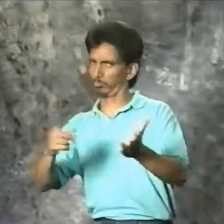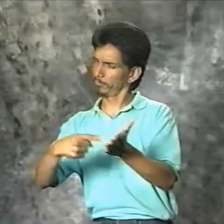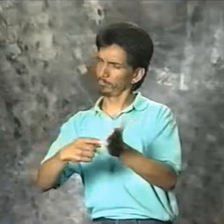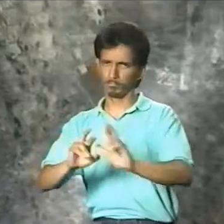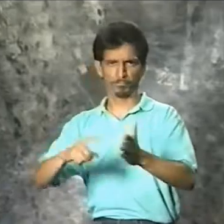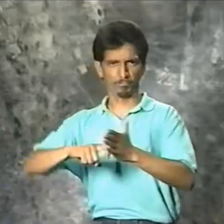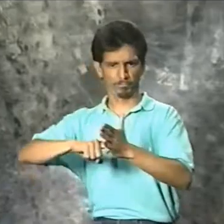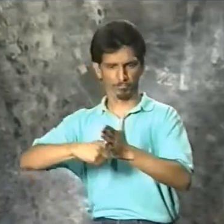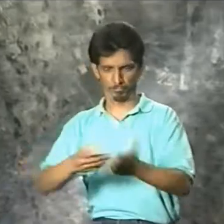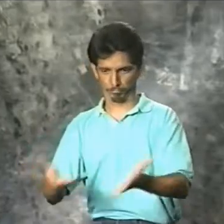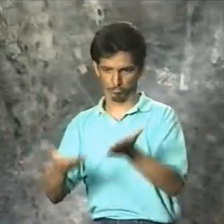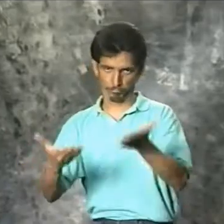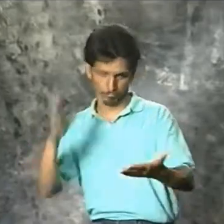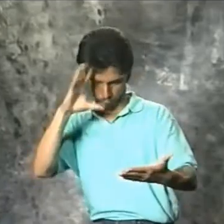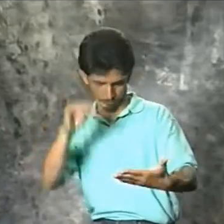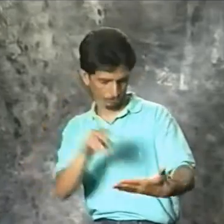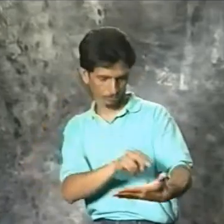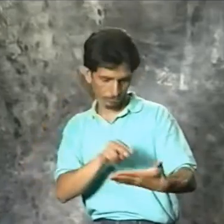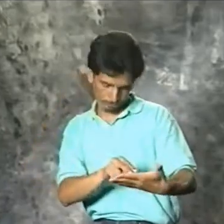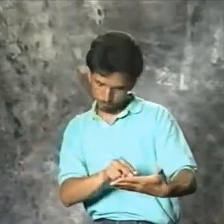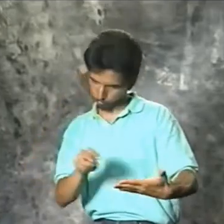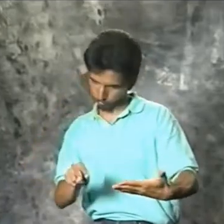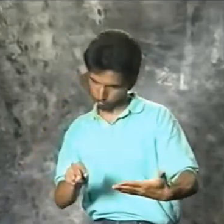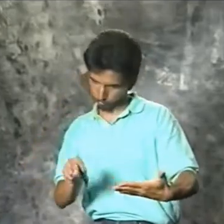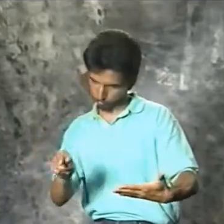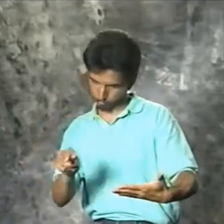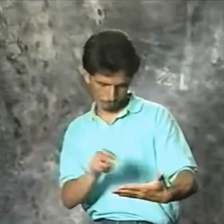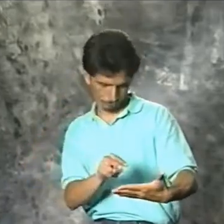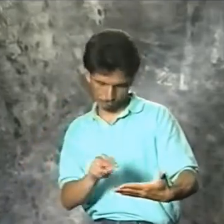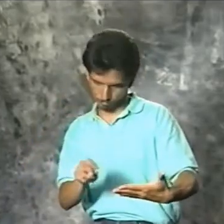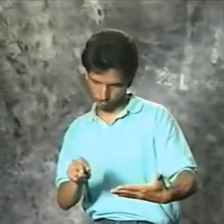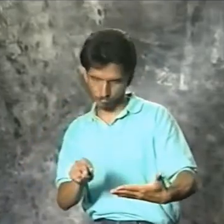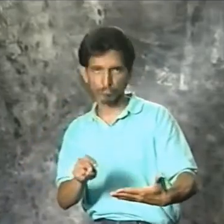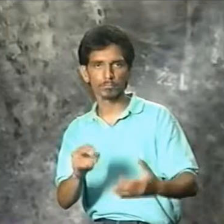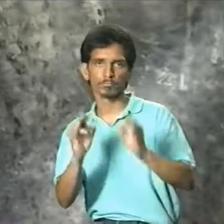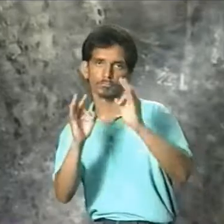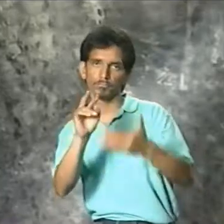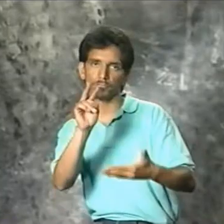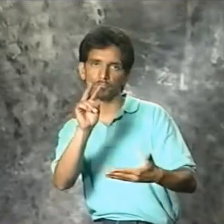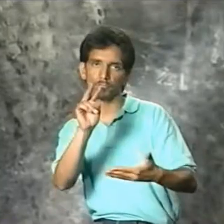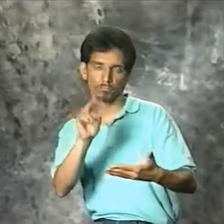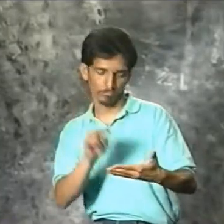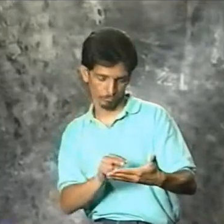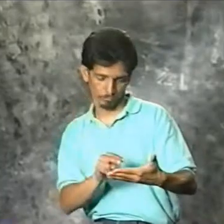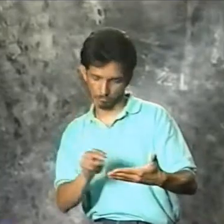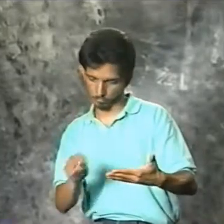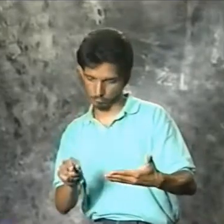had a warranty showing that there should be no problem for me getting into the United States. Customs looked at it, looked up